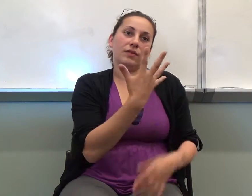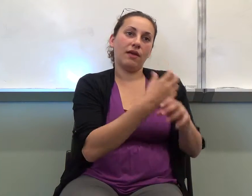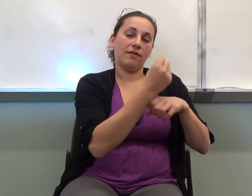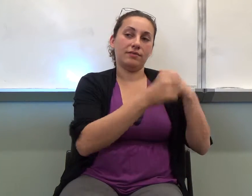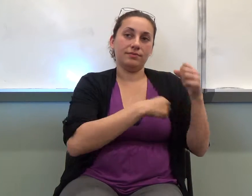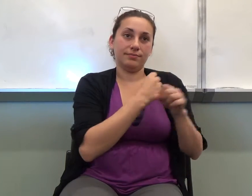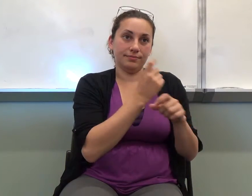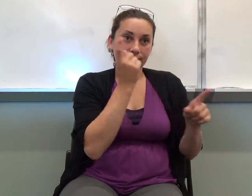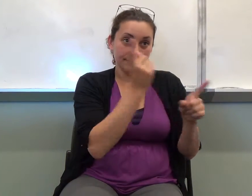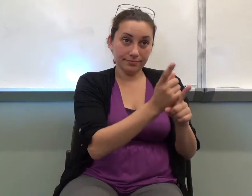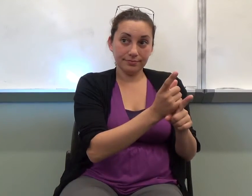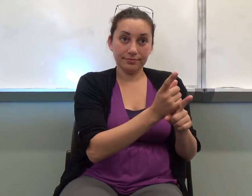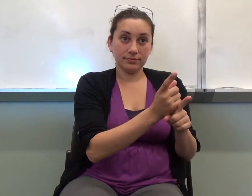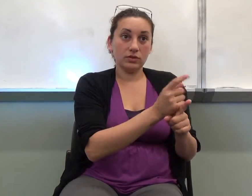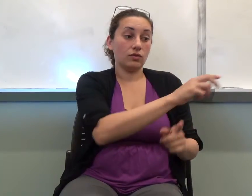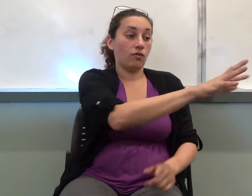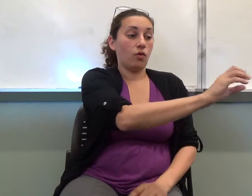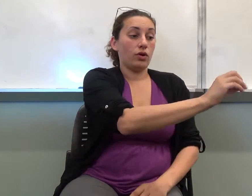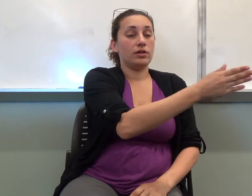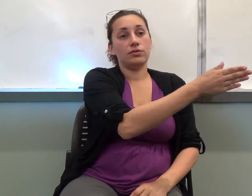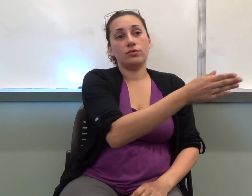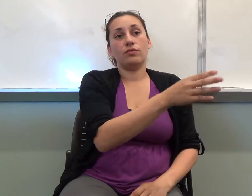That's what you said. You said 5, didn't you? 4. No, you said